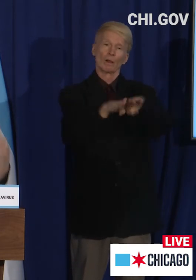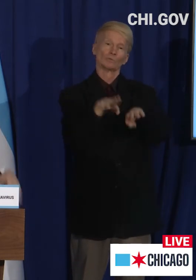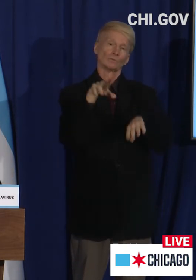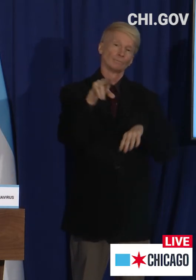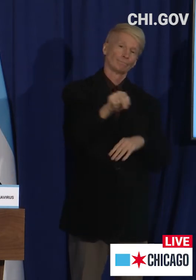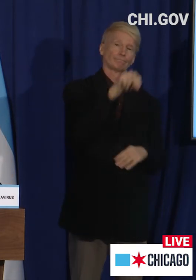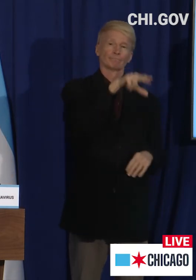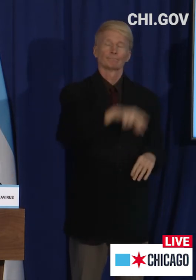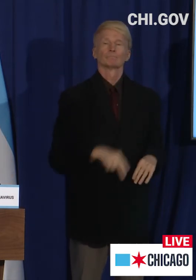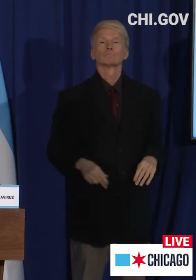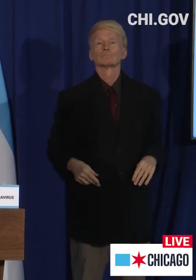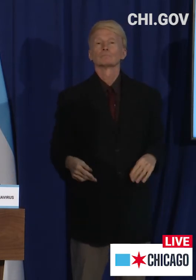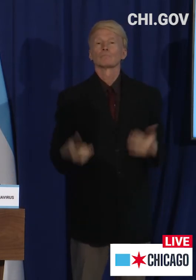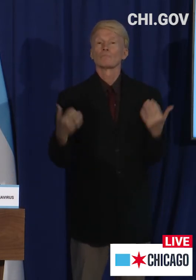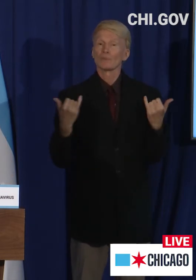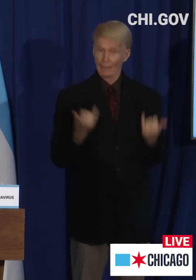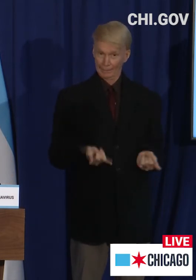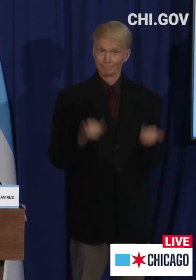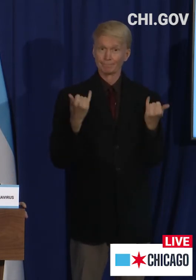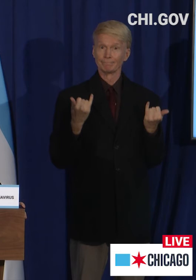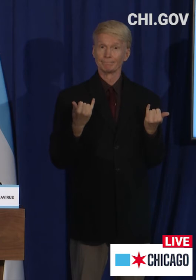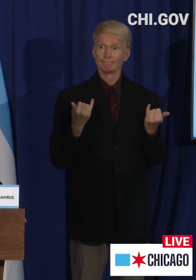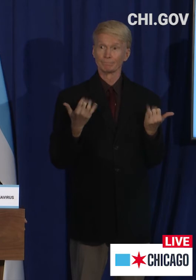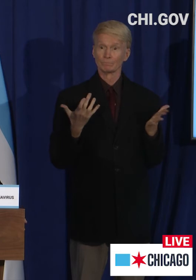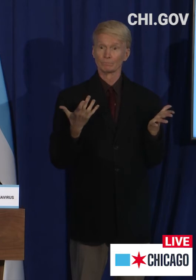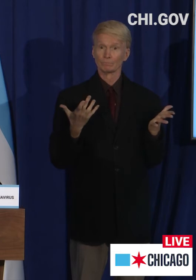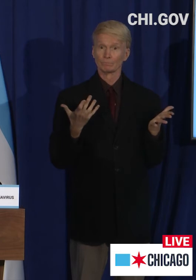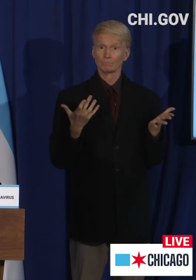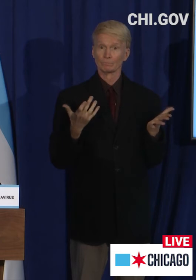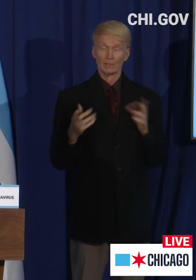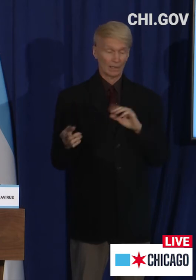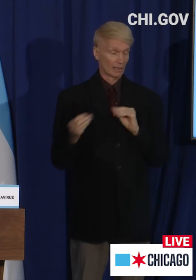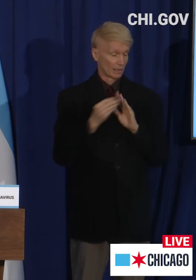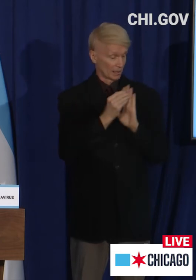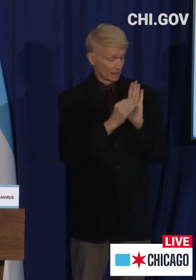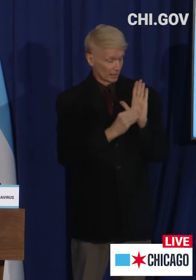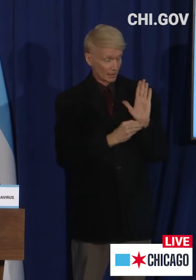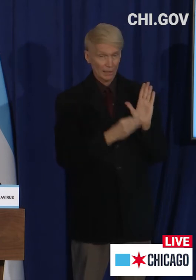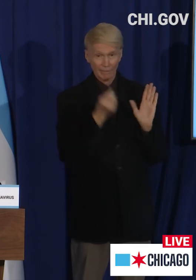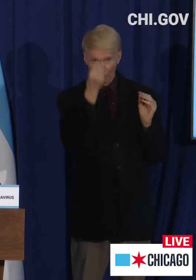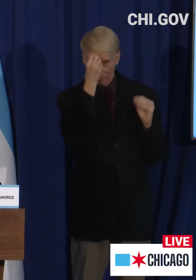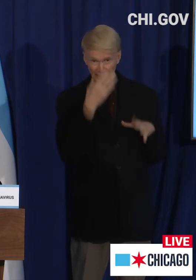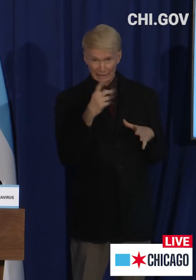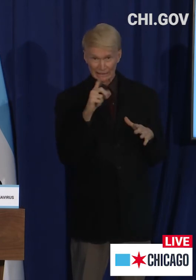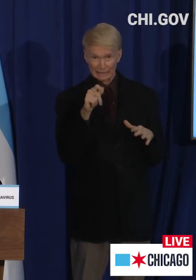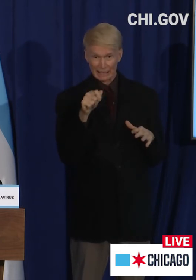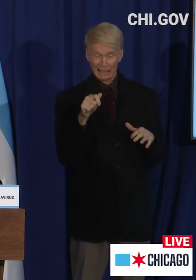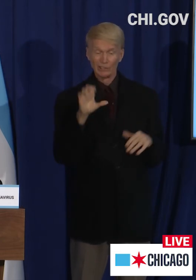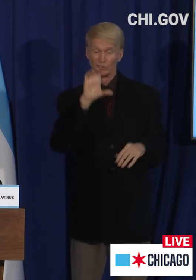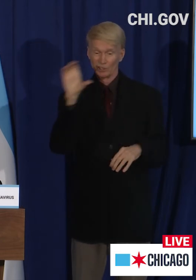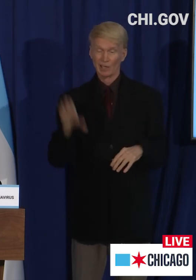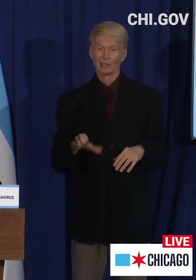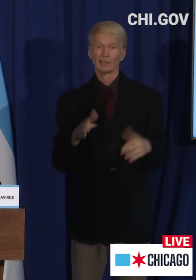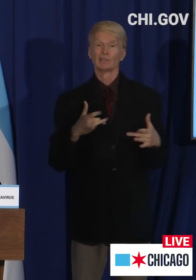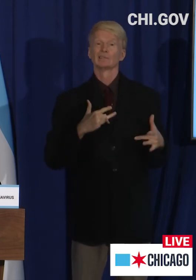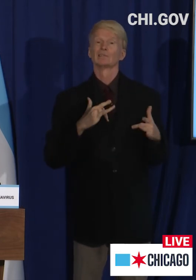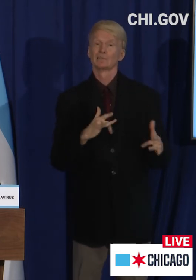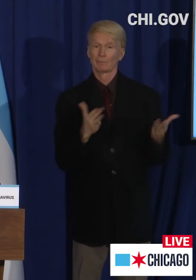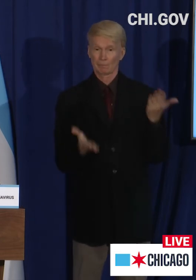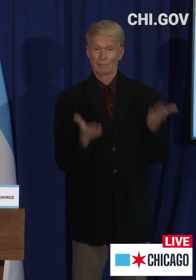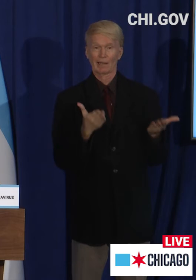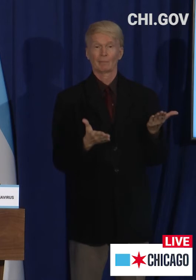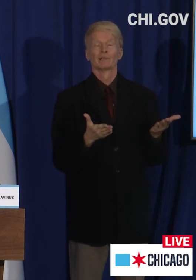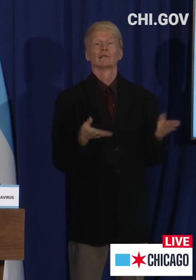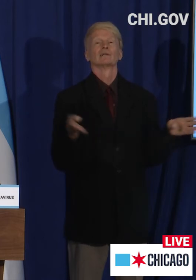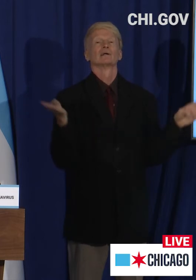our data is going here, I suspect that we may not be far behind. And I am